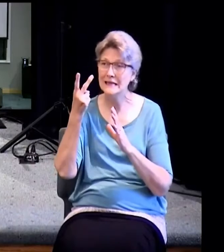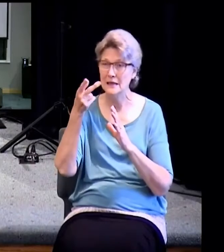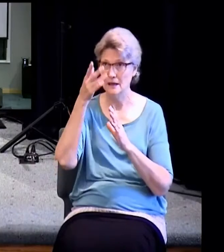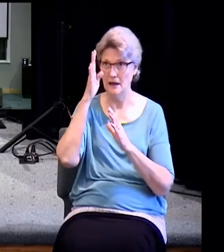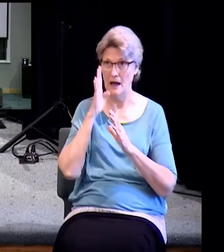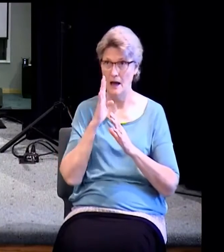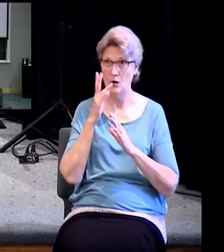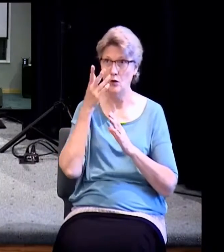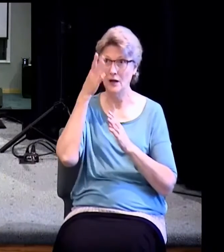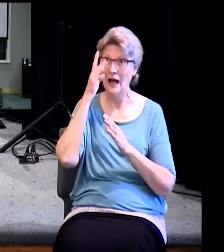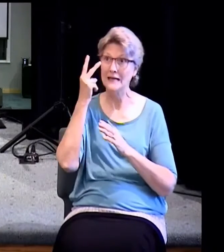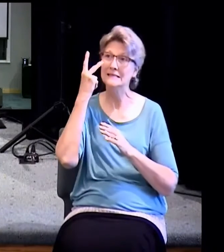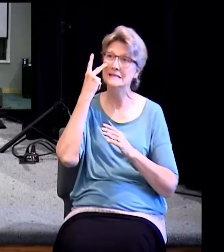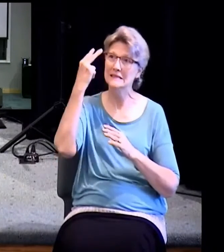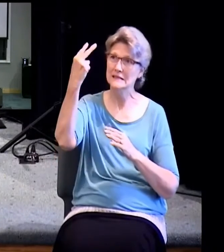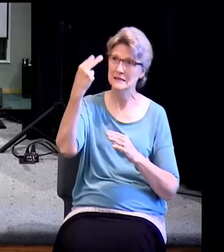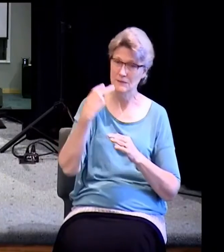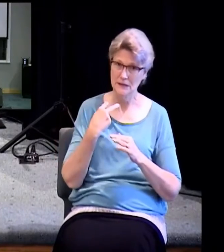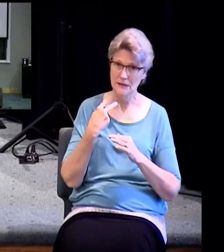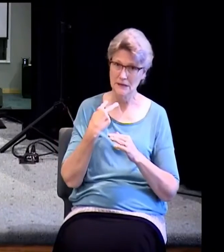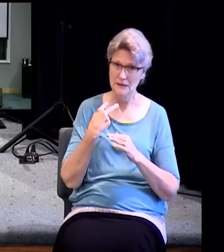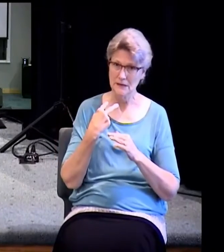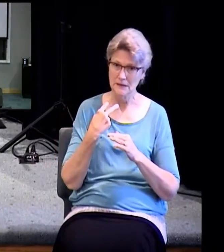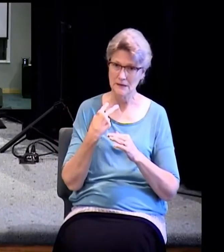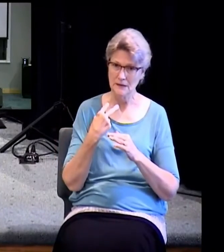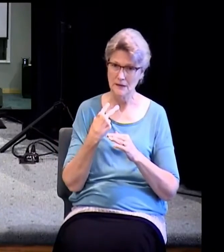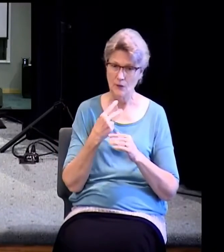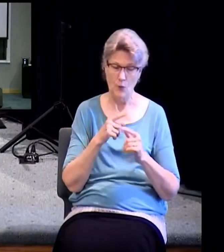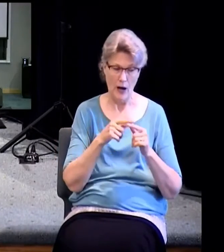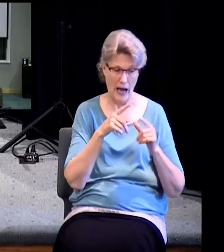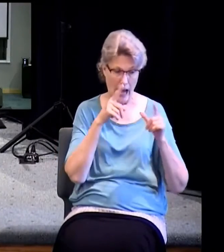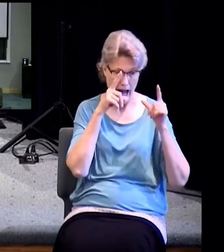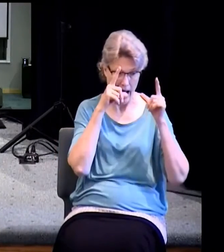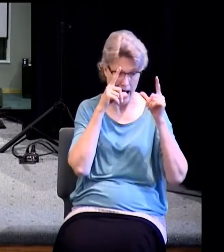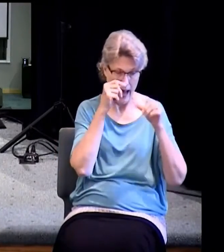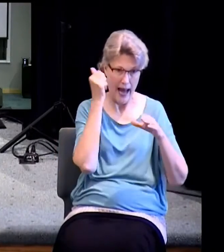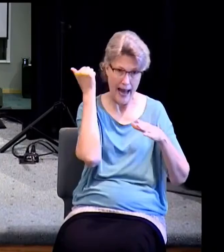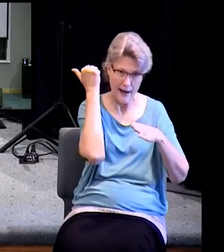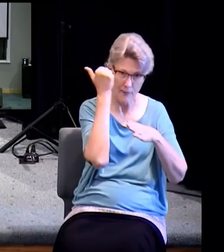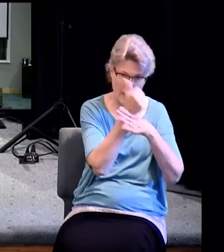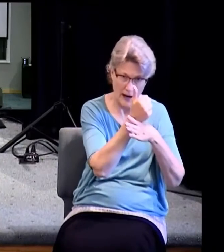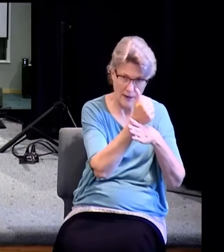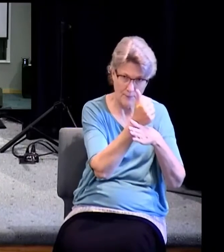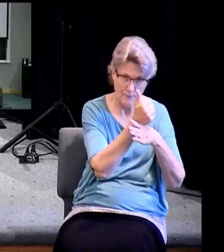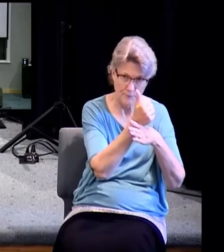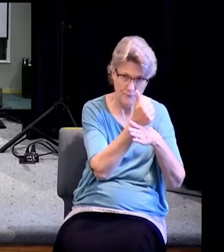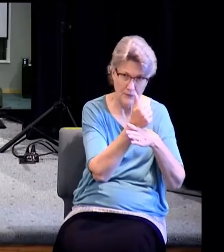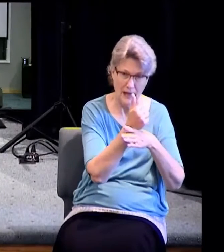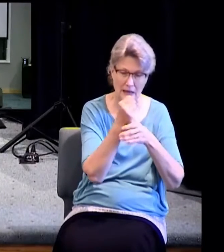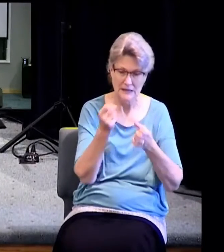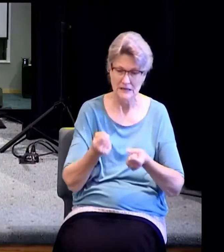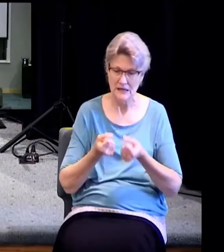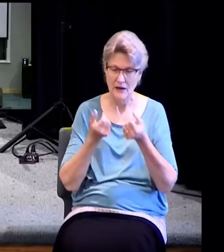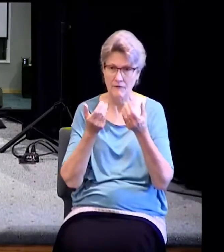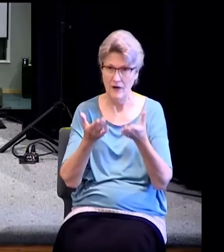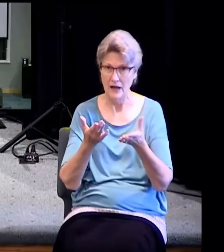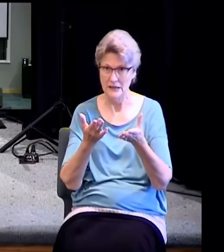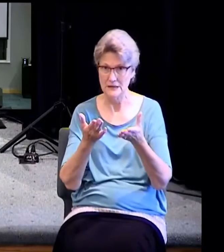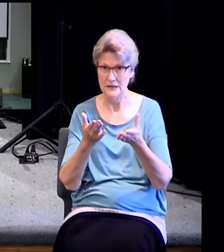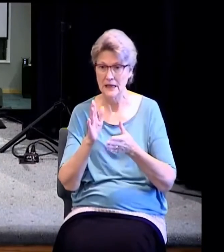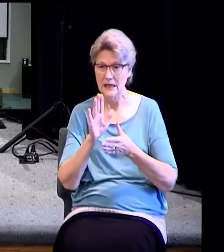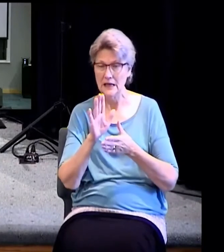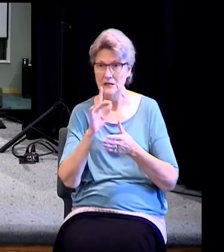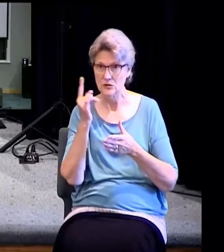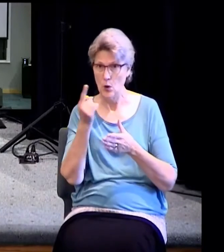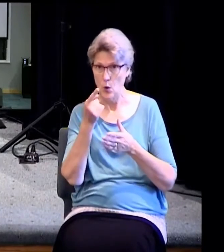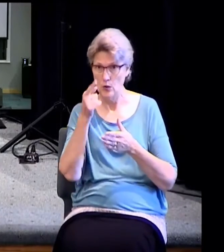be seen of God. Where Abraham was asked to sacrifice his only son Isaac, thousands